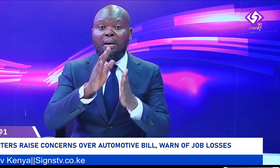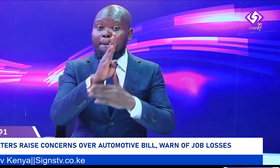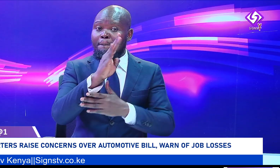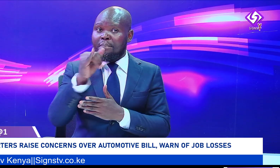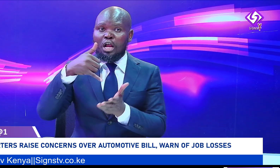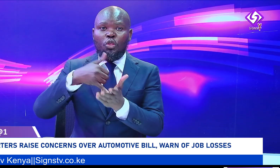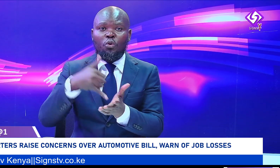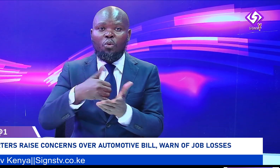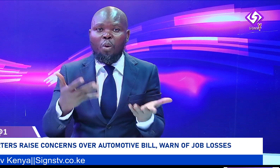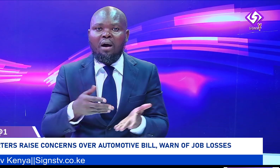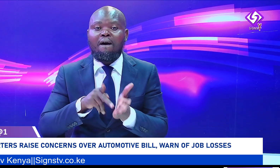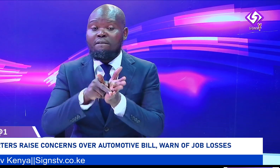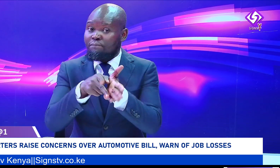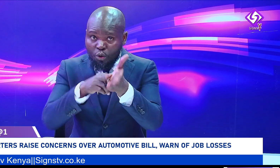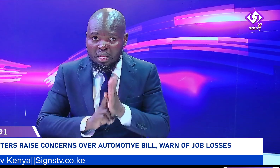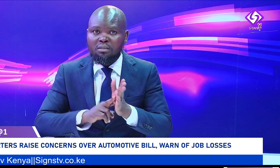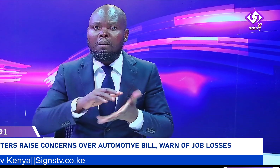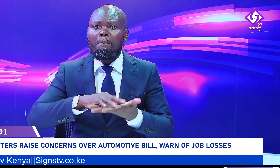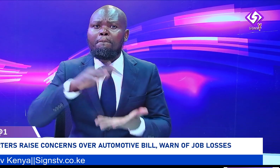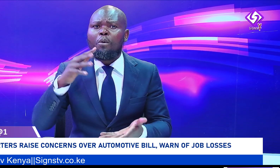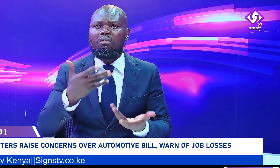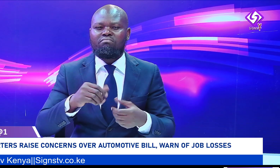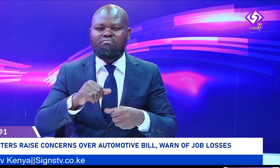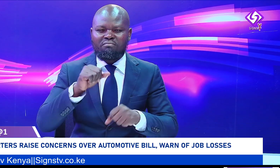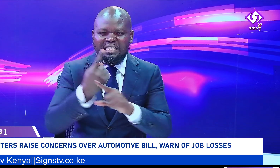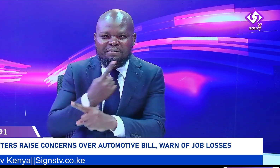the government's industrialization objectives.